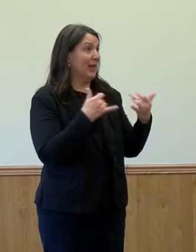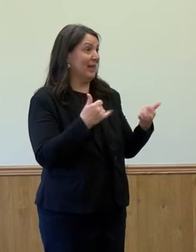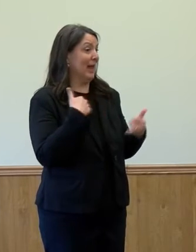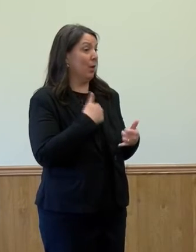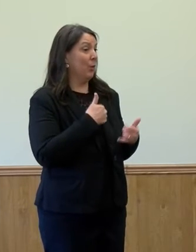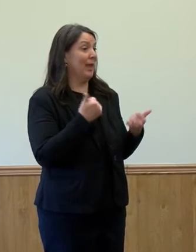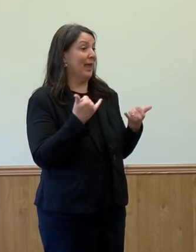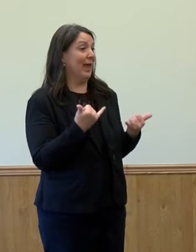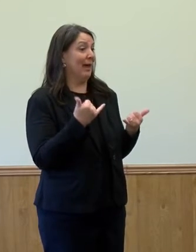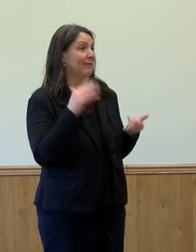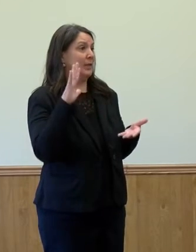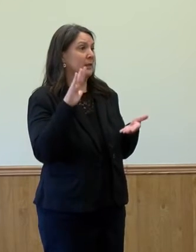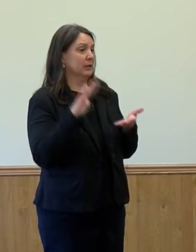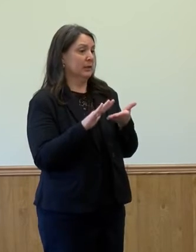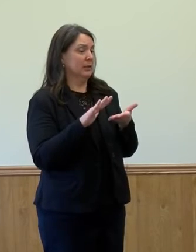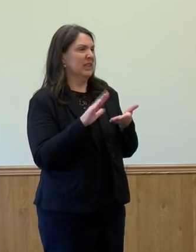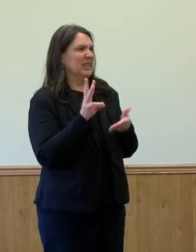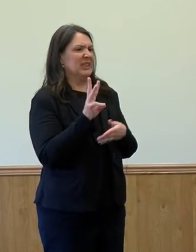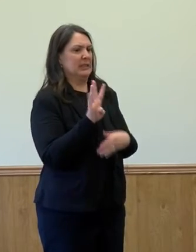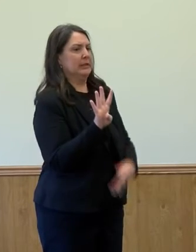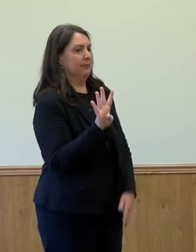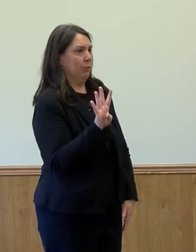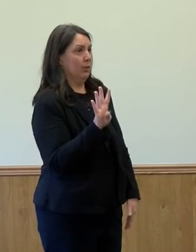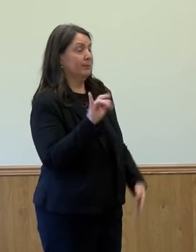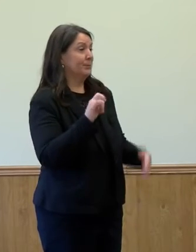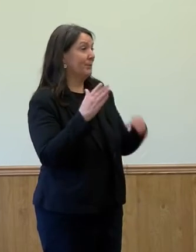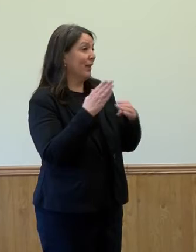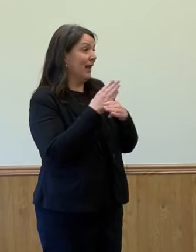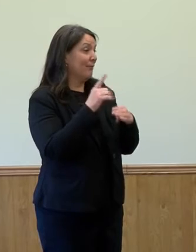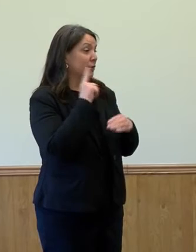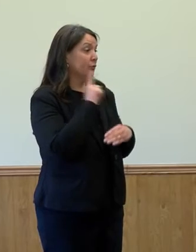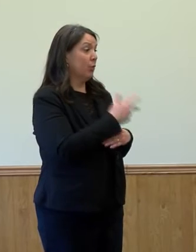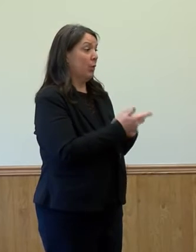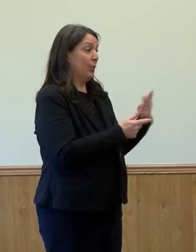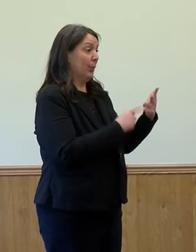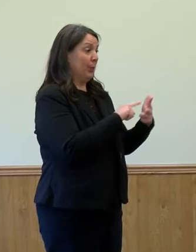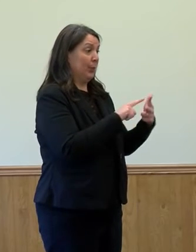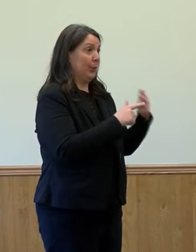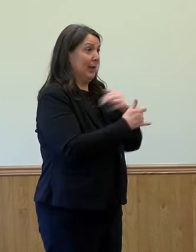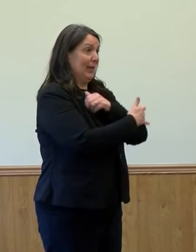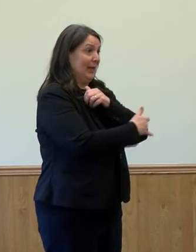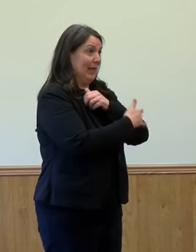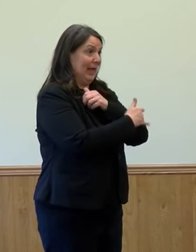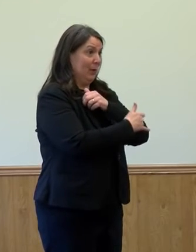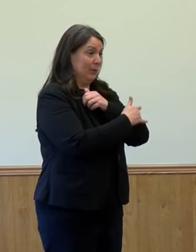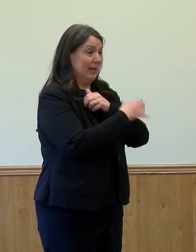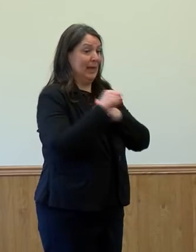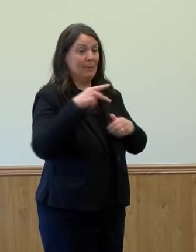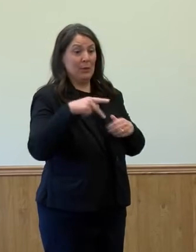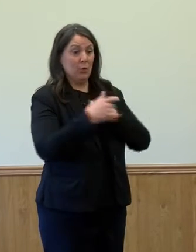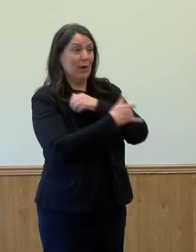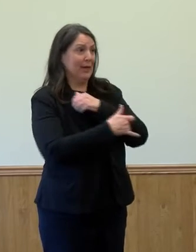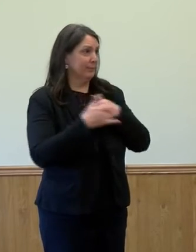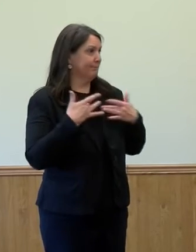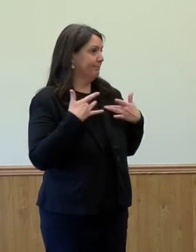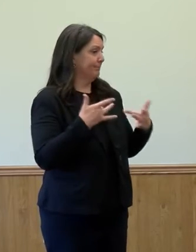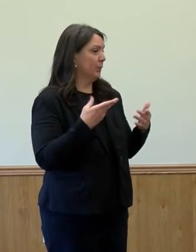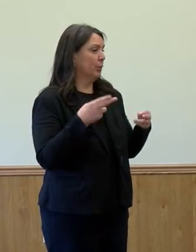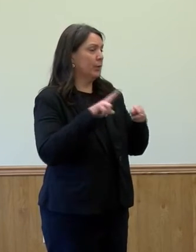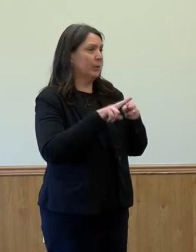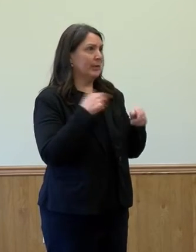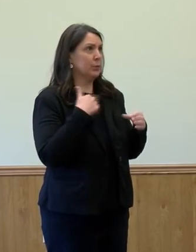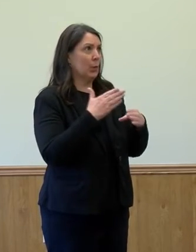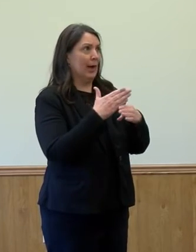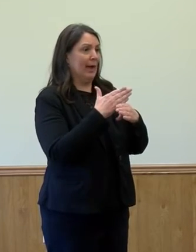64. Our average for both the Tri-County and Peoria County tends to increase. We're now averaging just